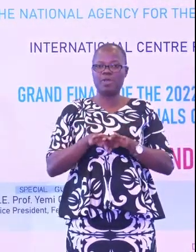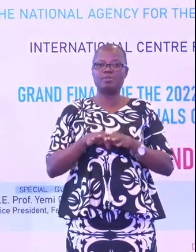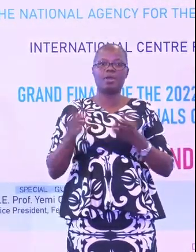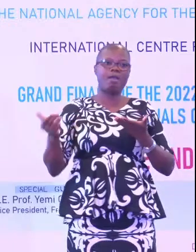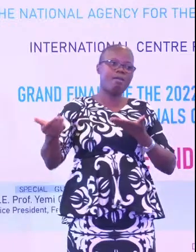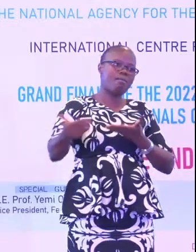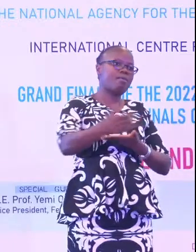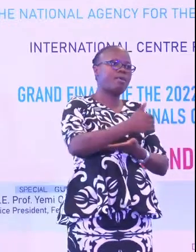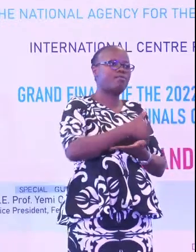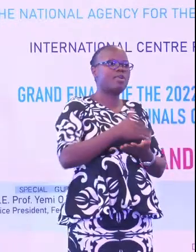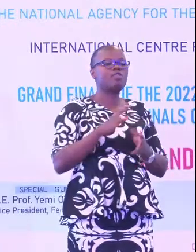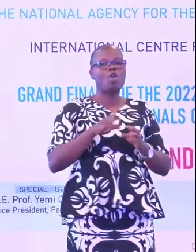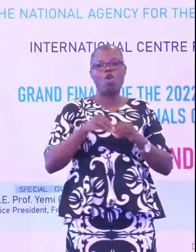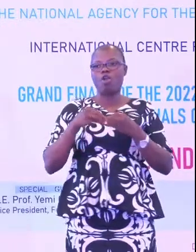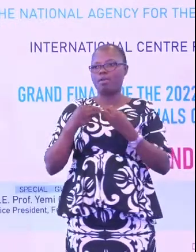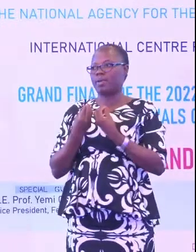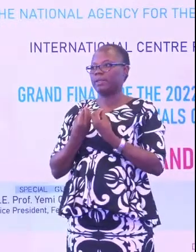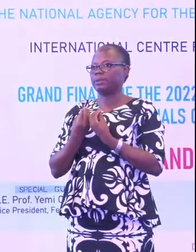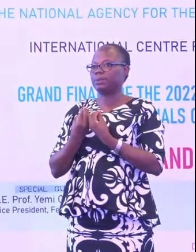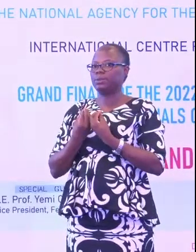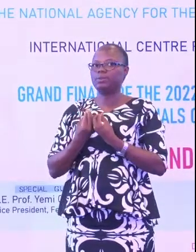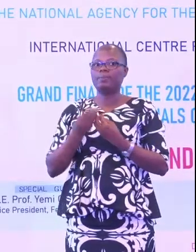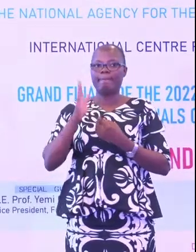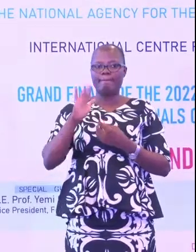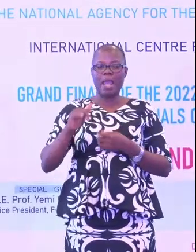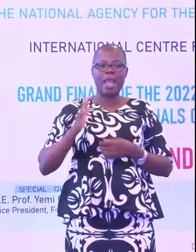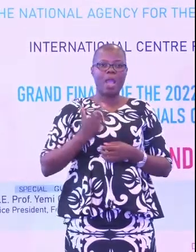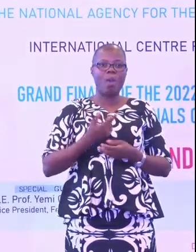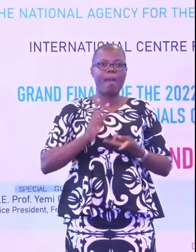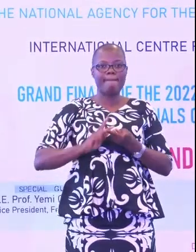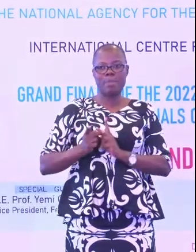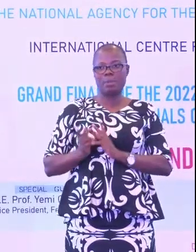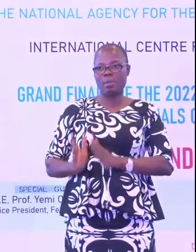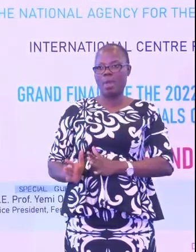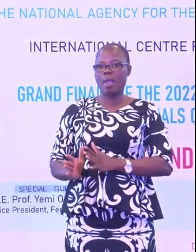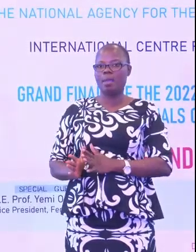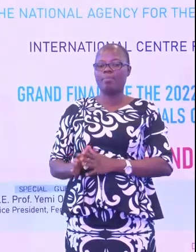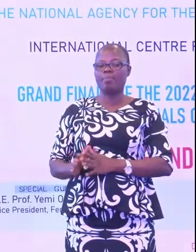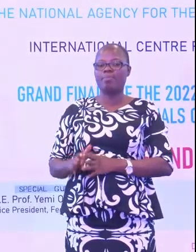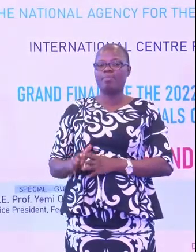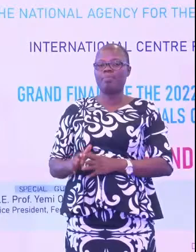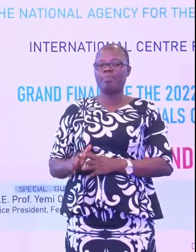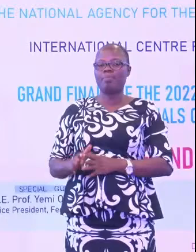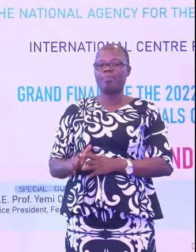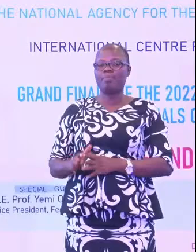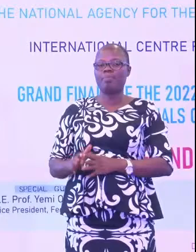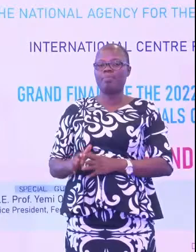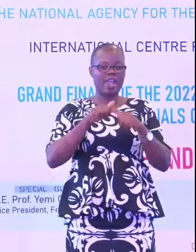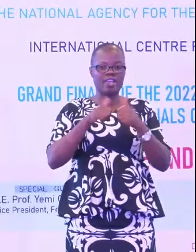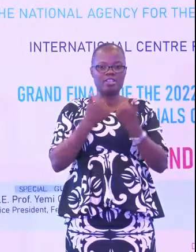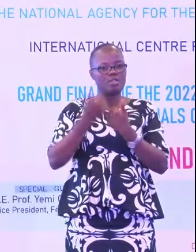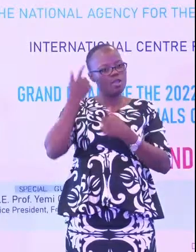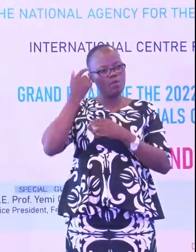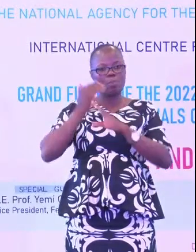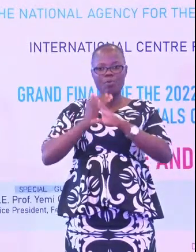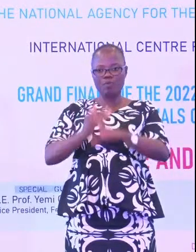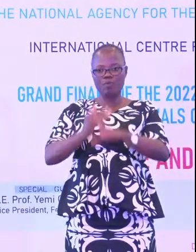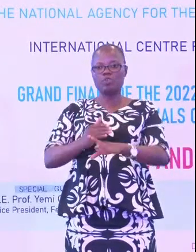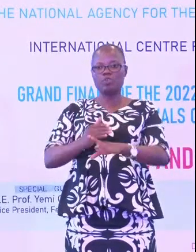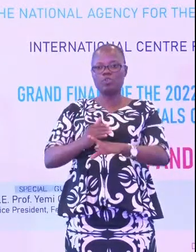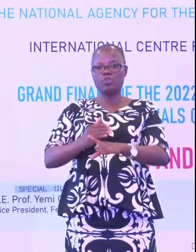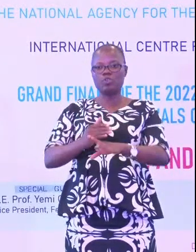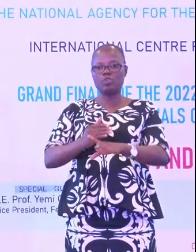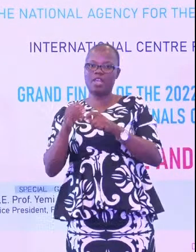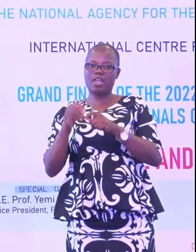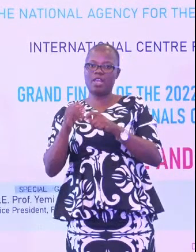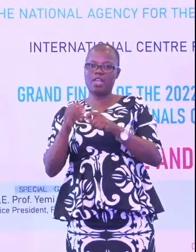gathering organized by our partner, National Agency for the Prohibition of Trafficking in